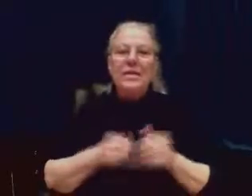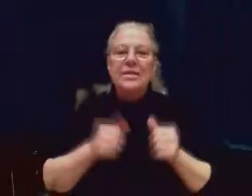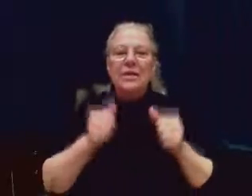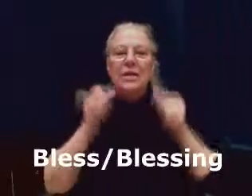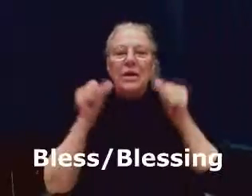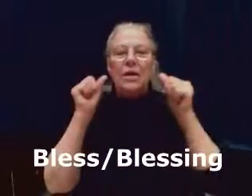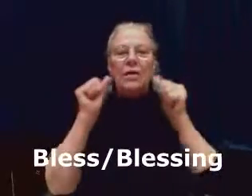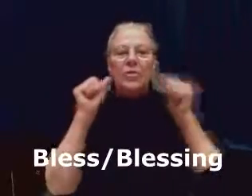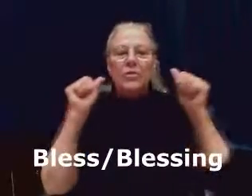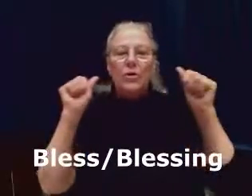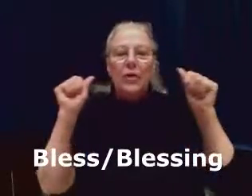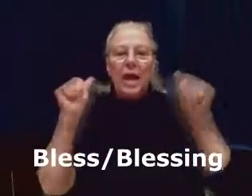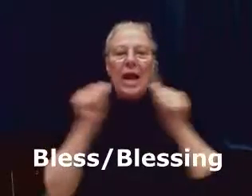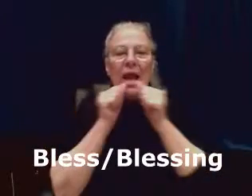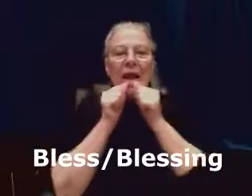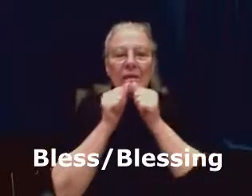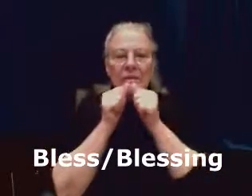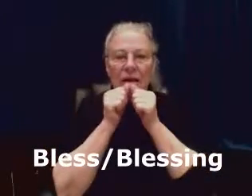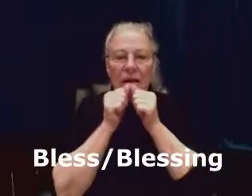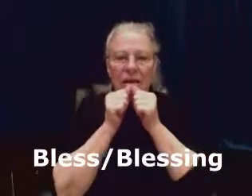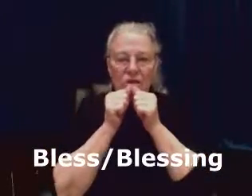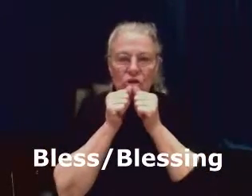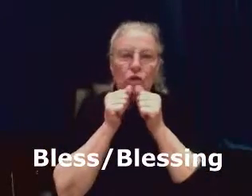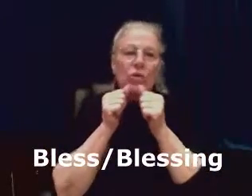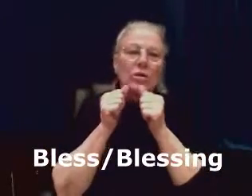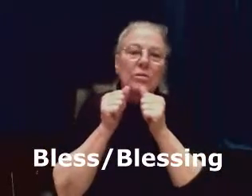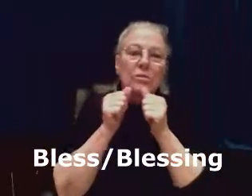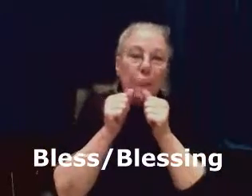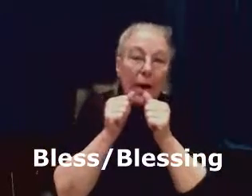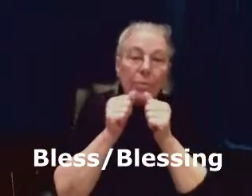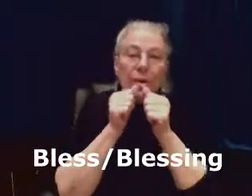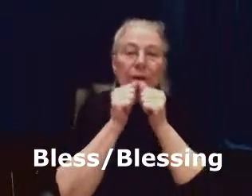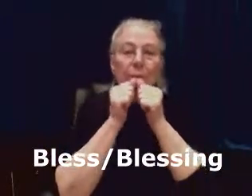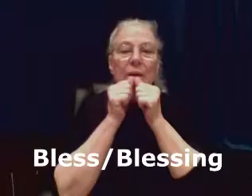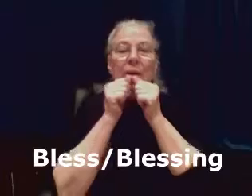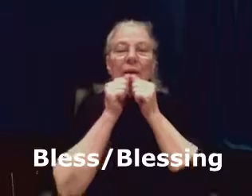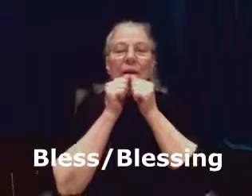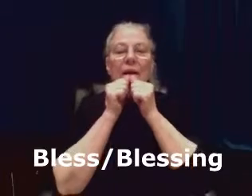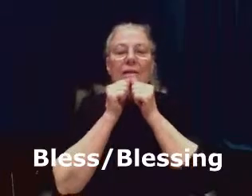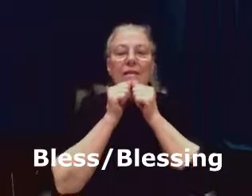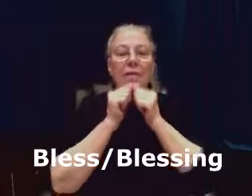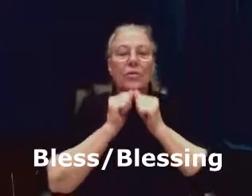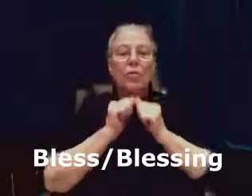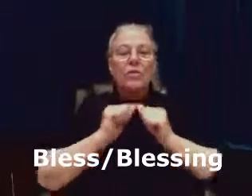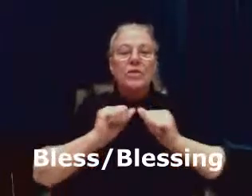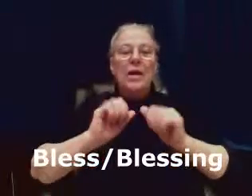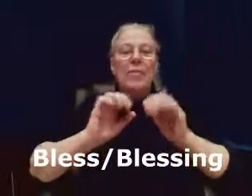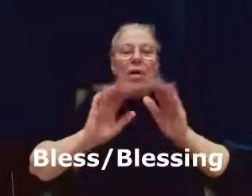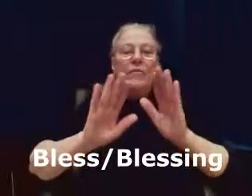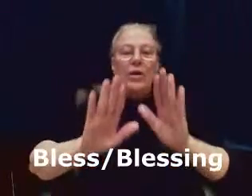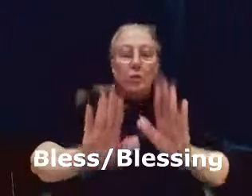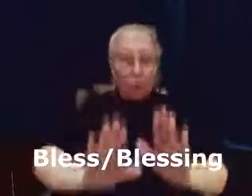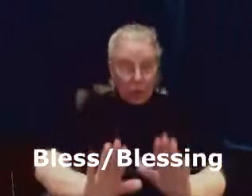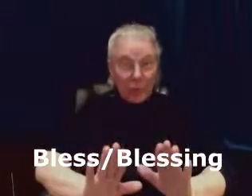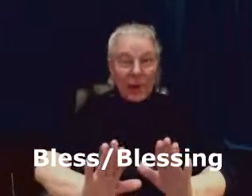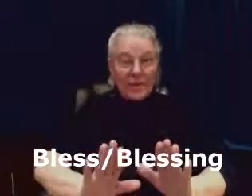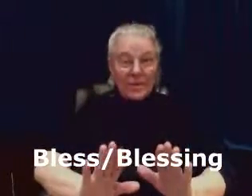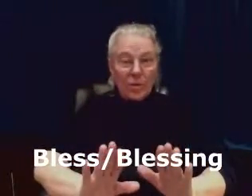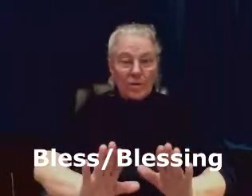Blessings, your A hands against your bottom lip. It's like the words come off and you're going to place them on